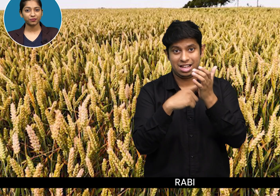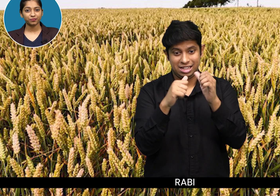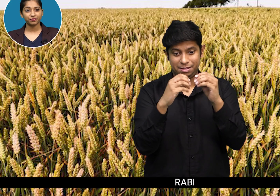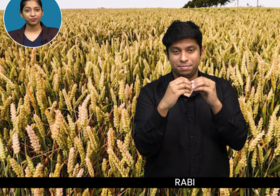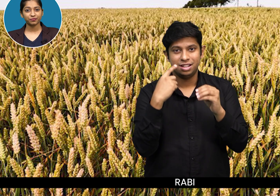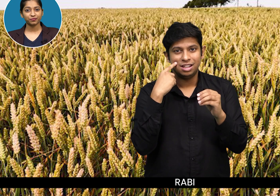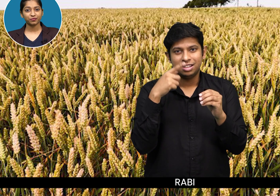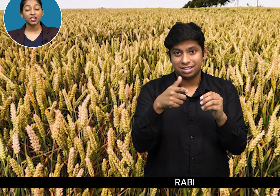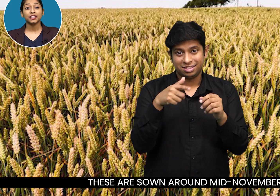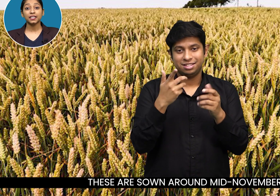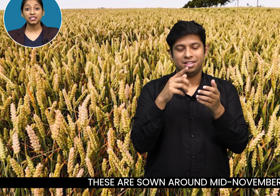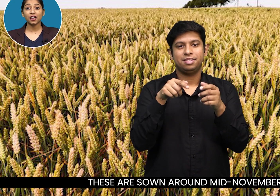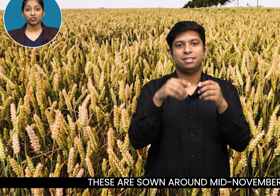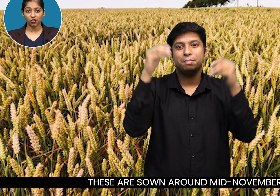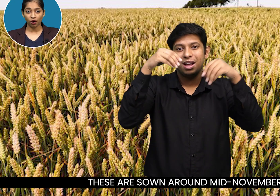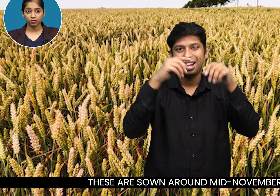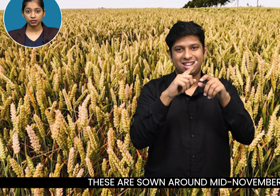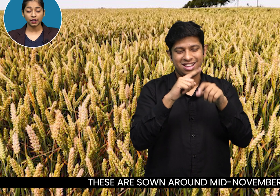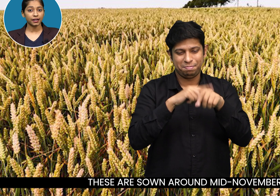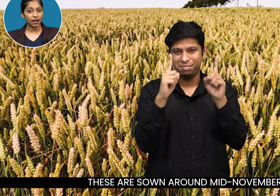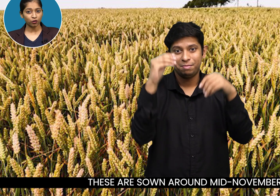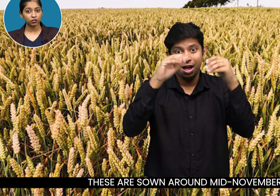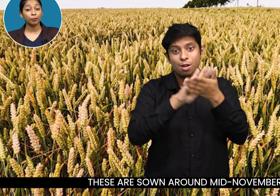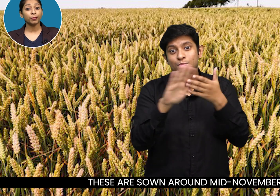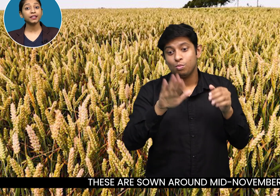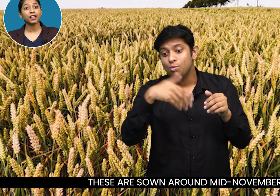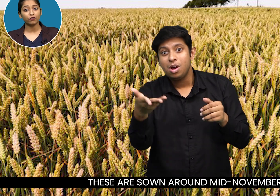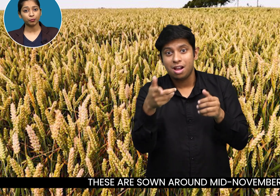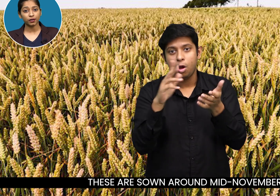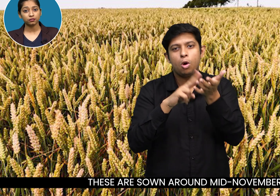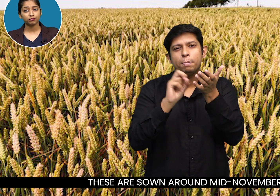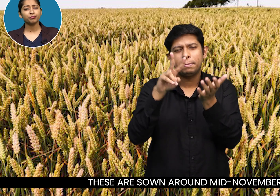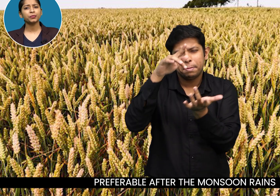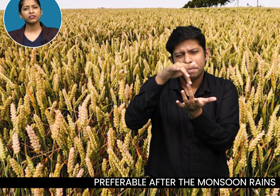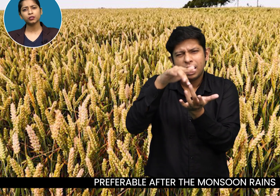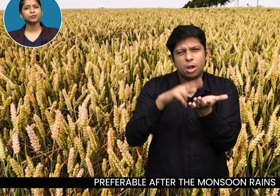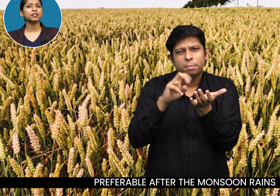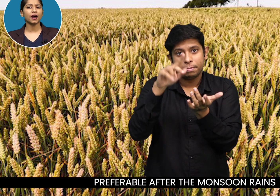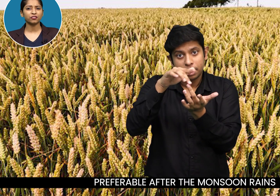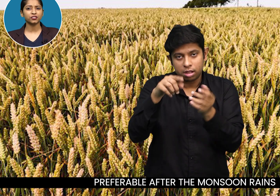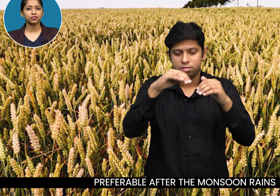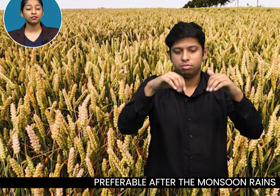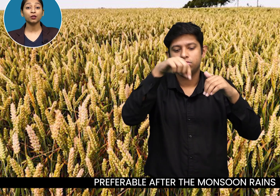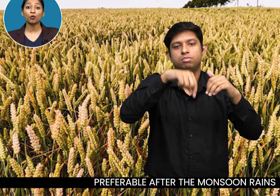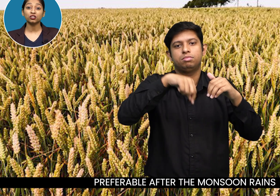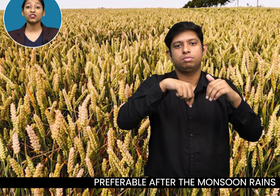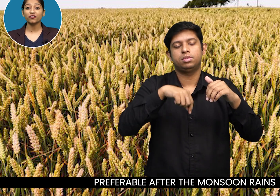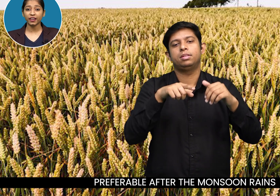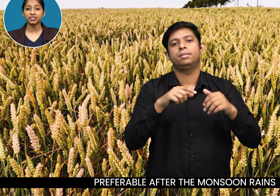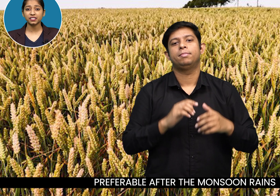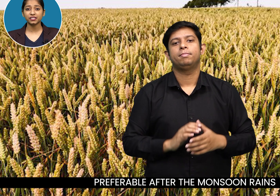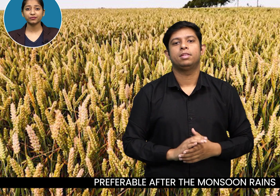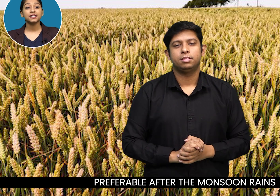Rabi: these are sown around mid-November, preferable after the